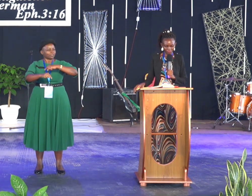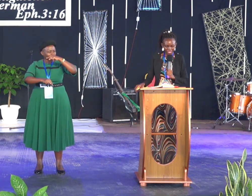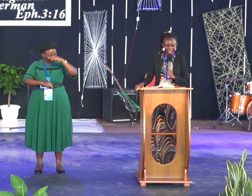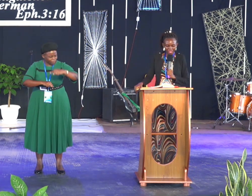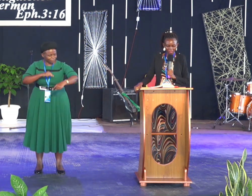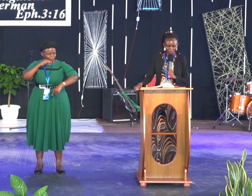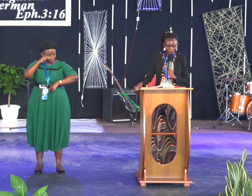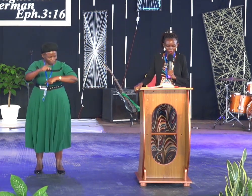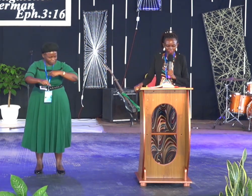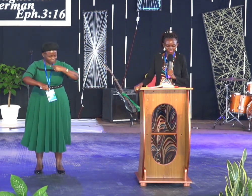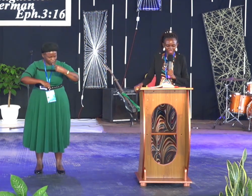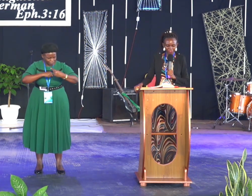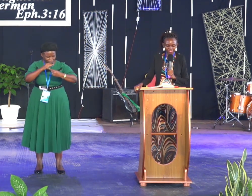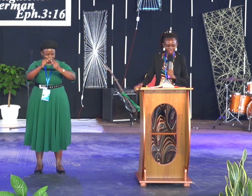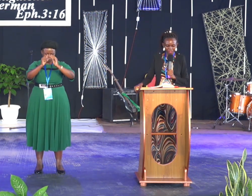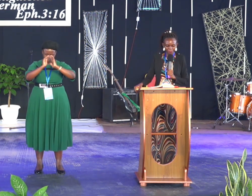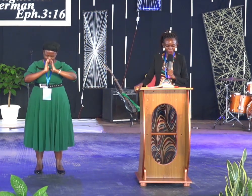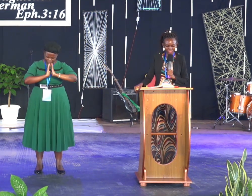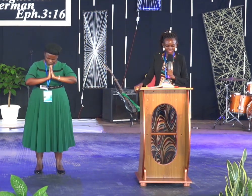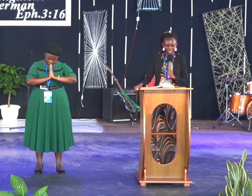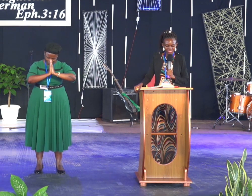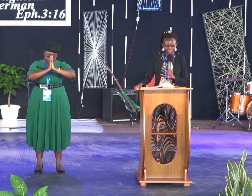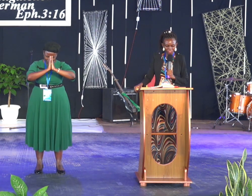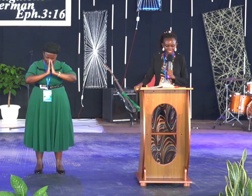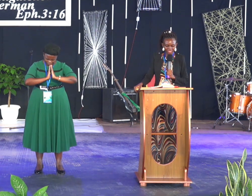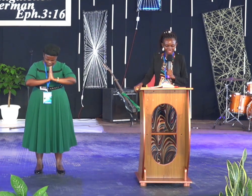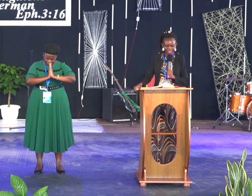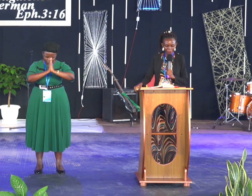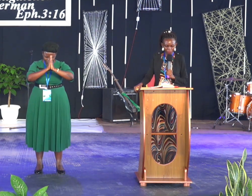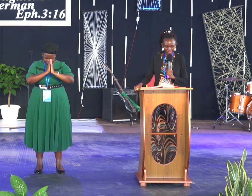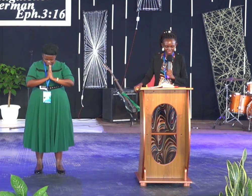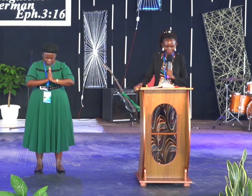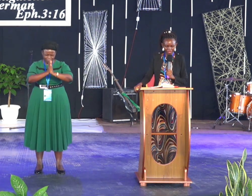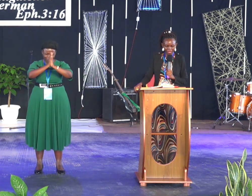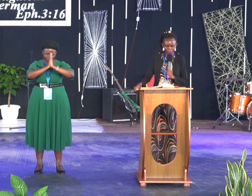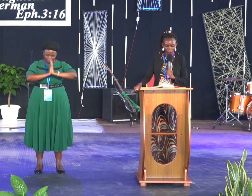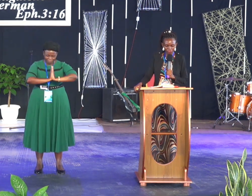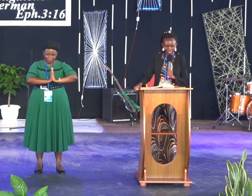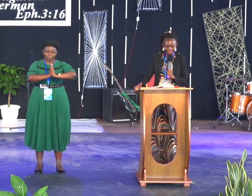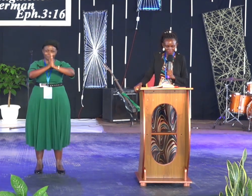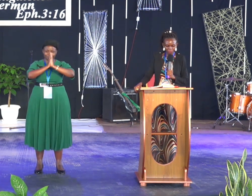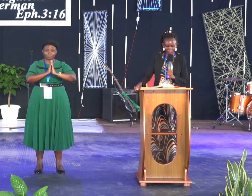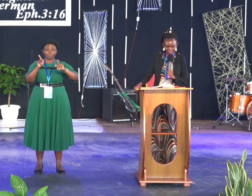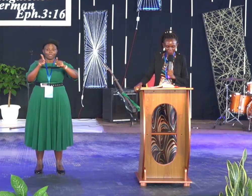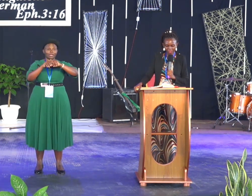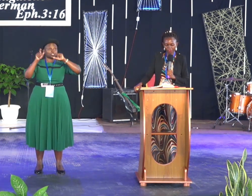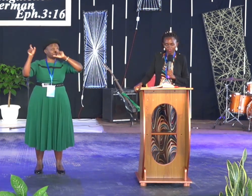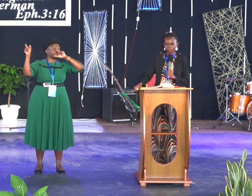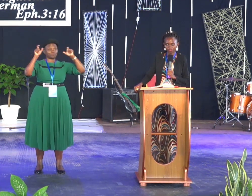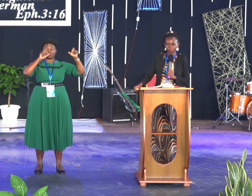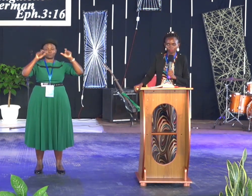pray. Bakolosayo nya biri nti munyikirirenga mukusaba nga mutunulanga